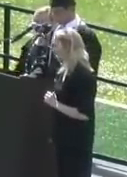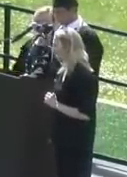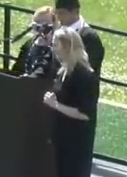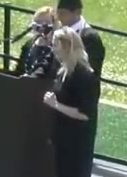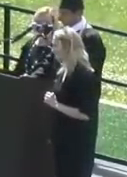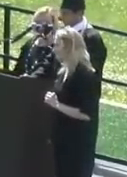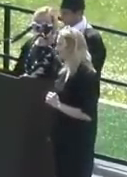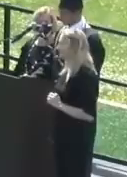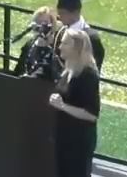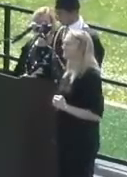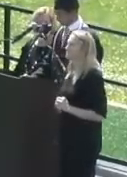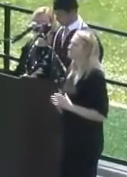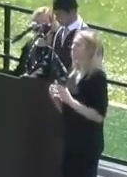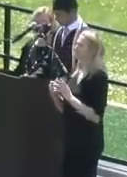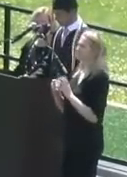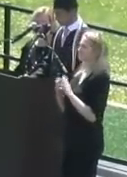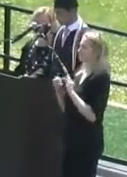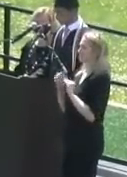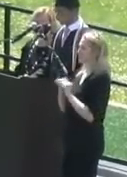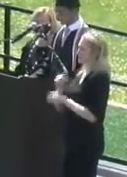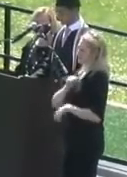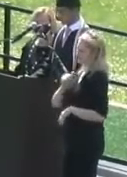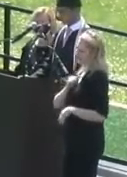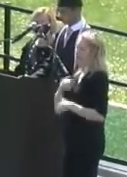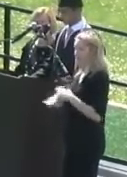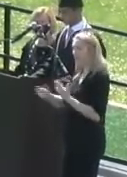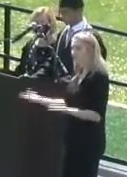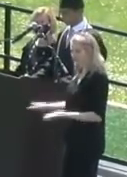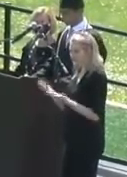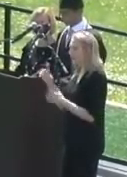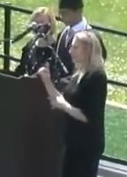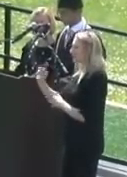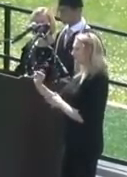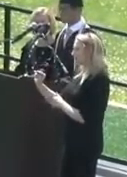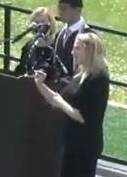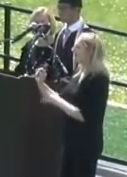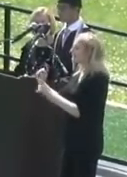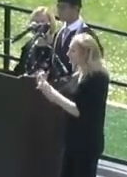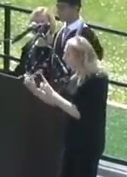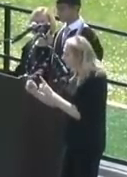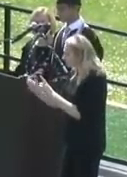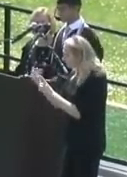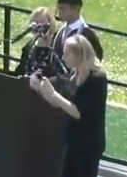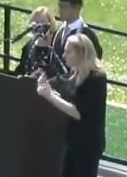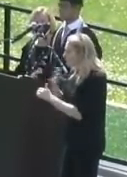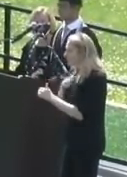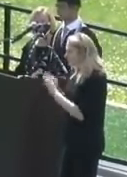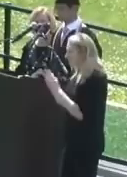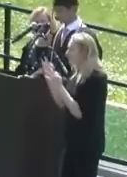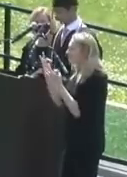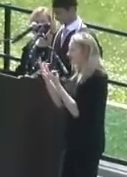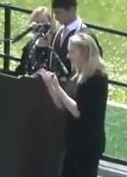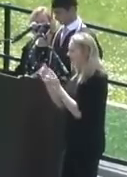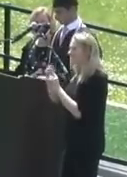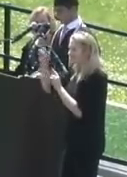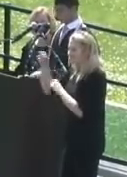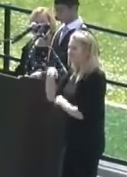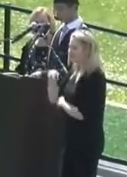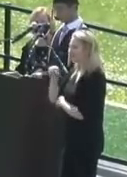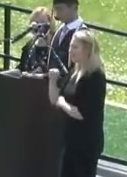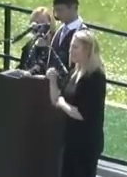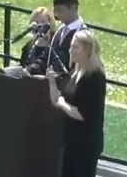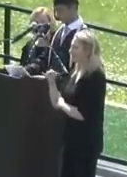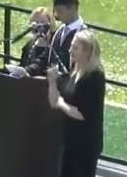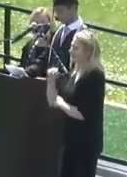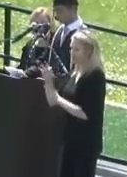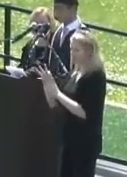I wanted to share a little about myself. I was born here in Des Moines, but most of my family lives in Karachi, Pakistan. I